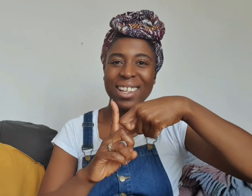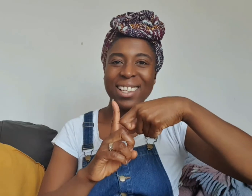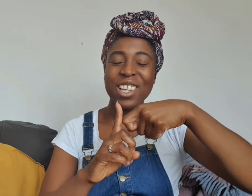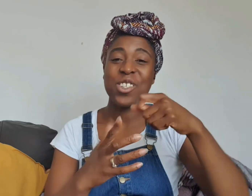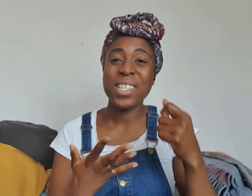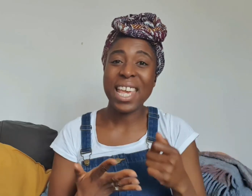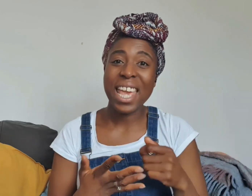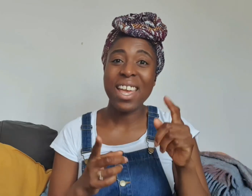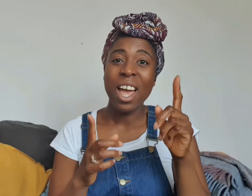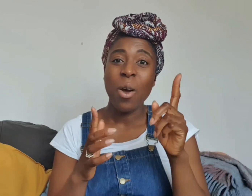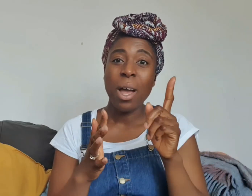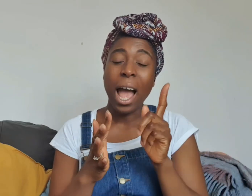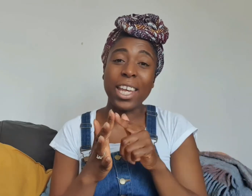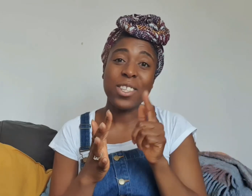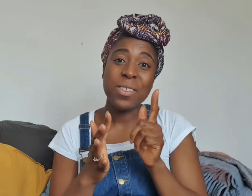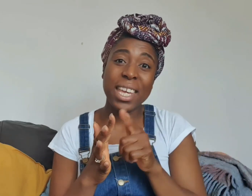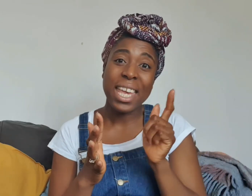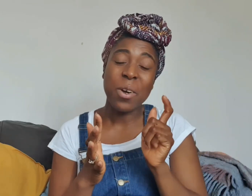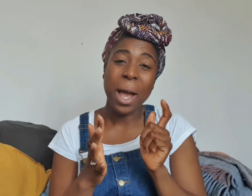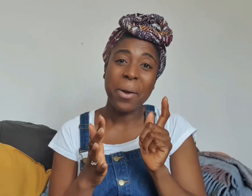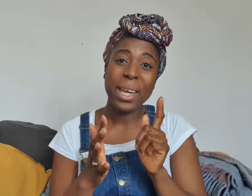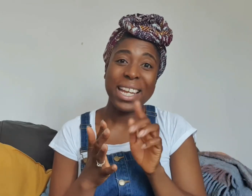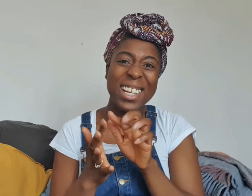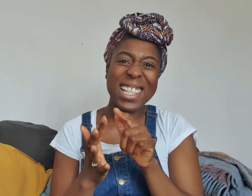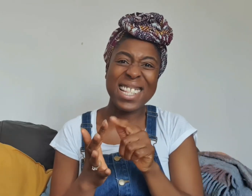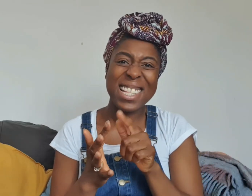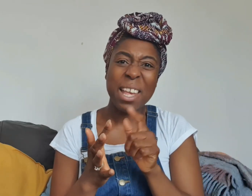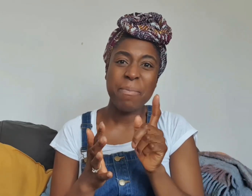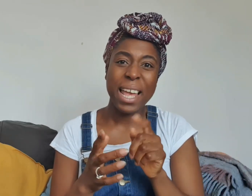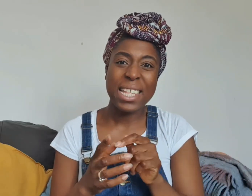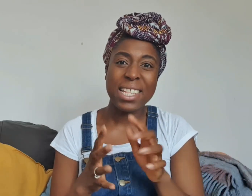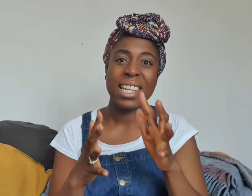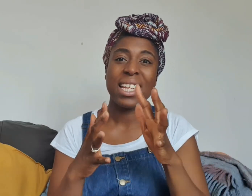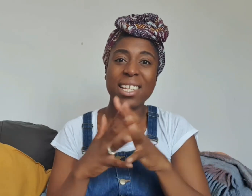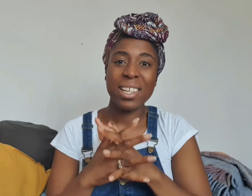So do you see, I could do the E quite quickly because it's the same place, isn't it?